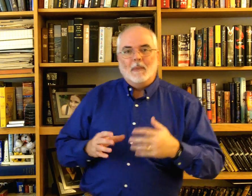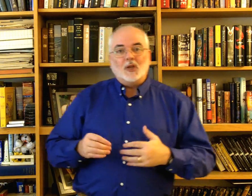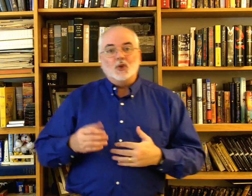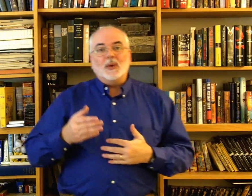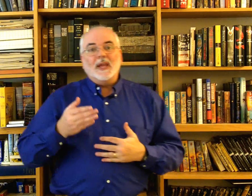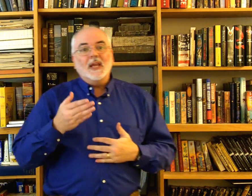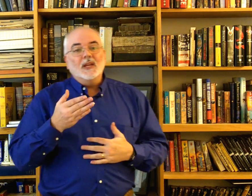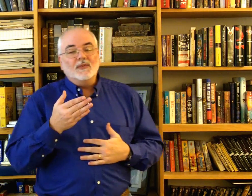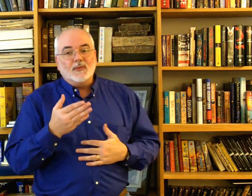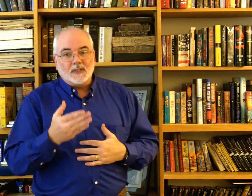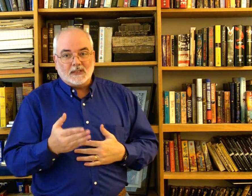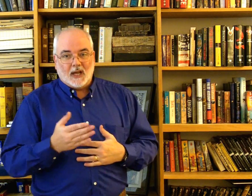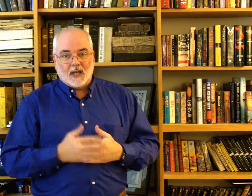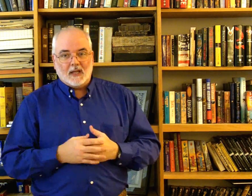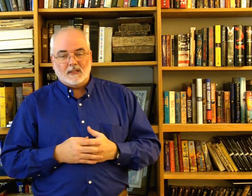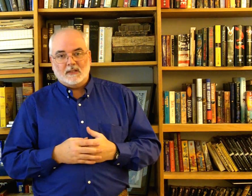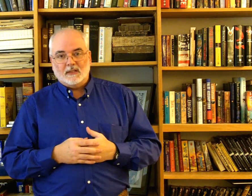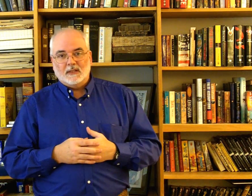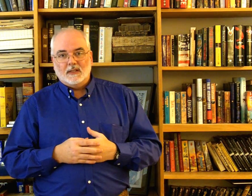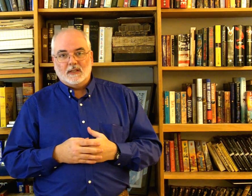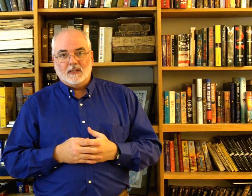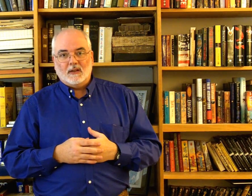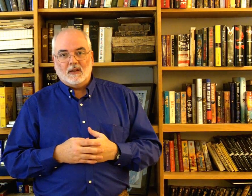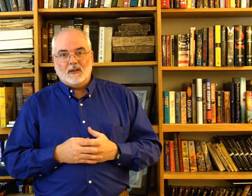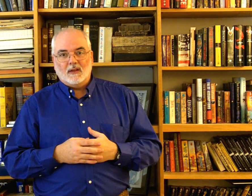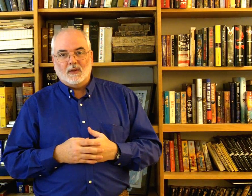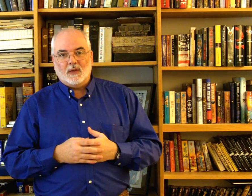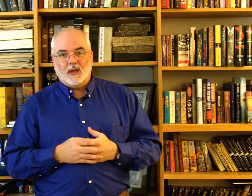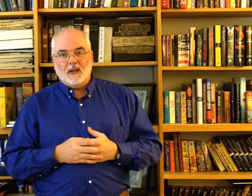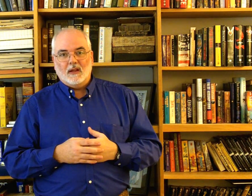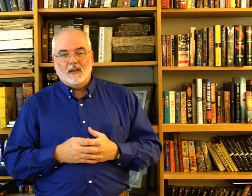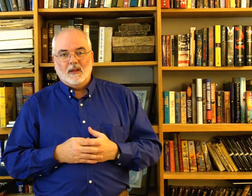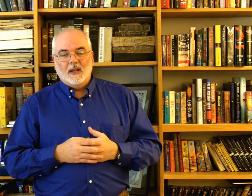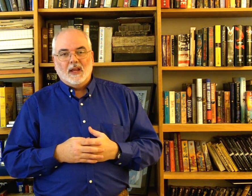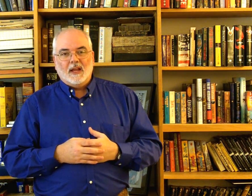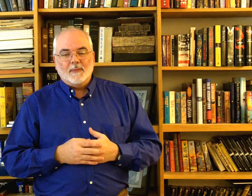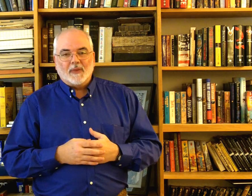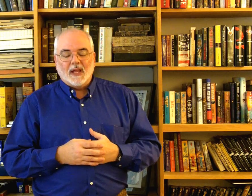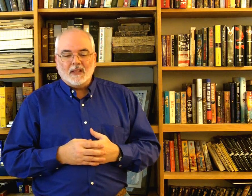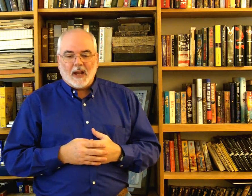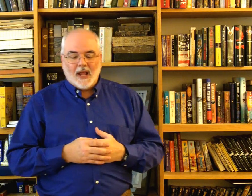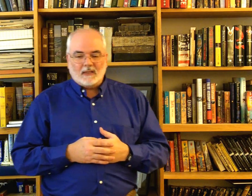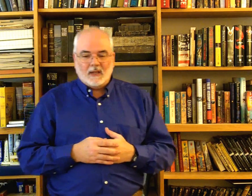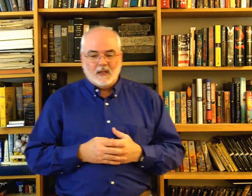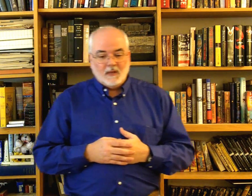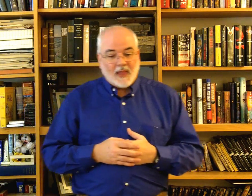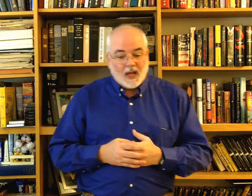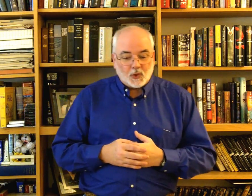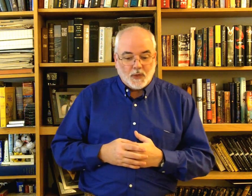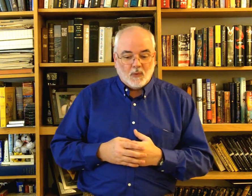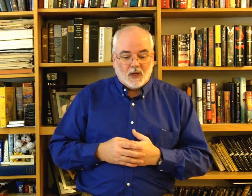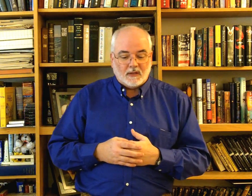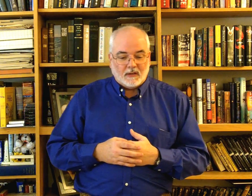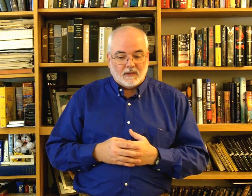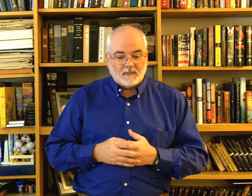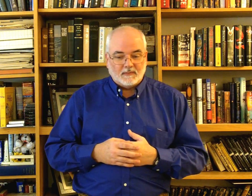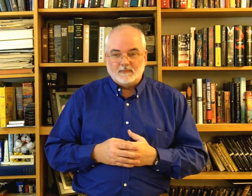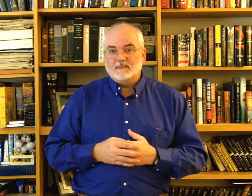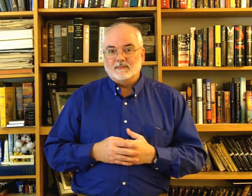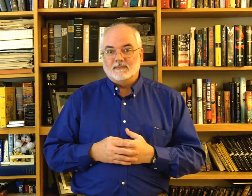to emphasize. Okay? It's not asking, how sweet was it? You